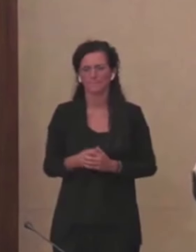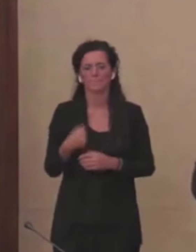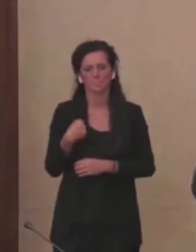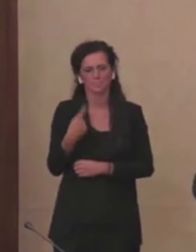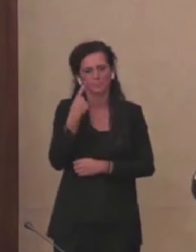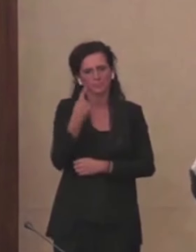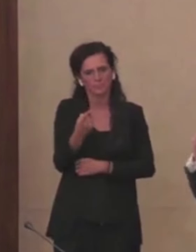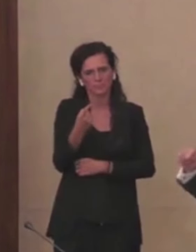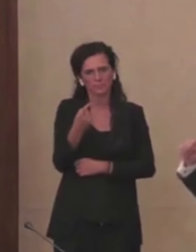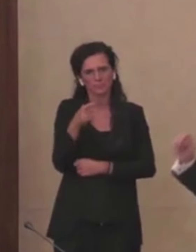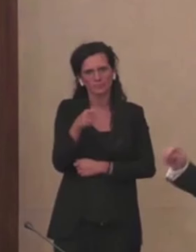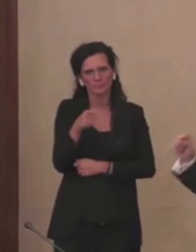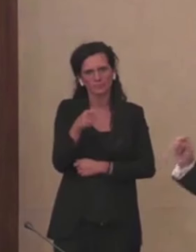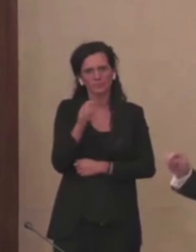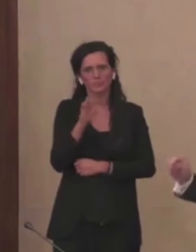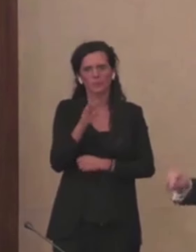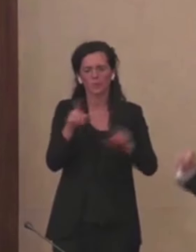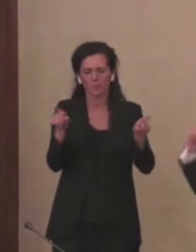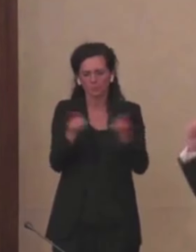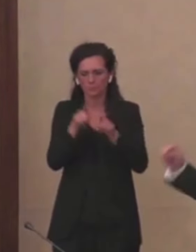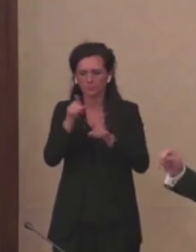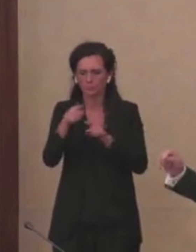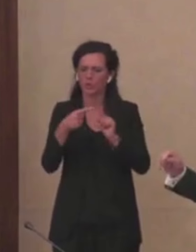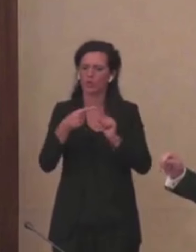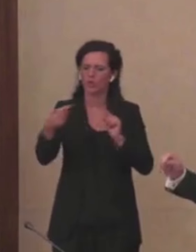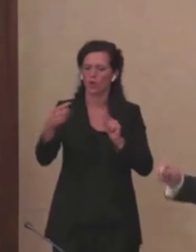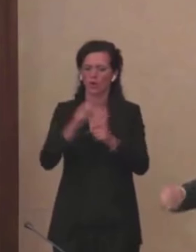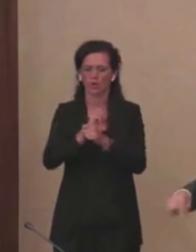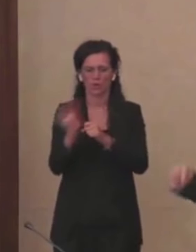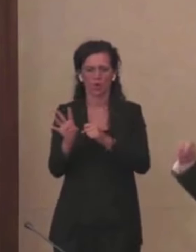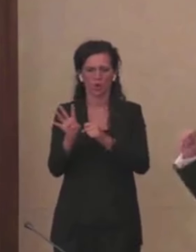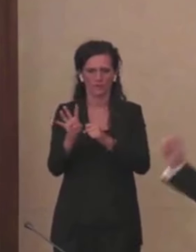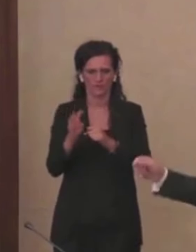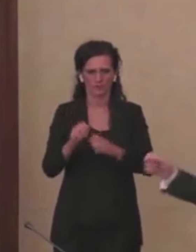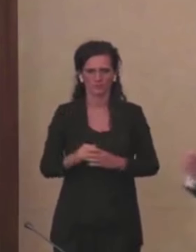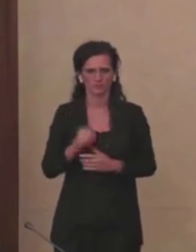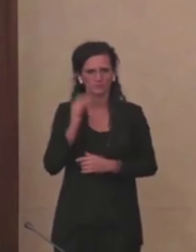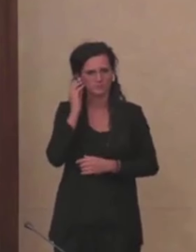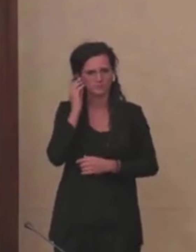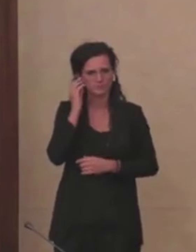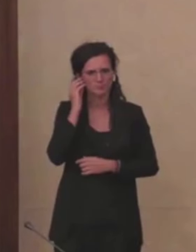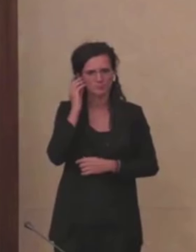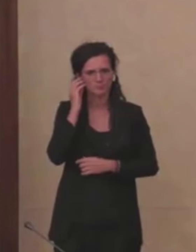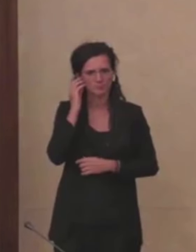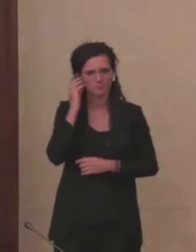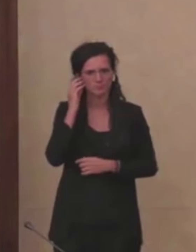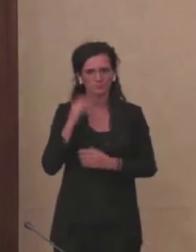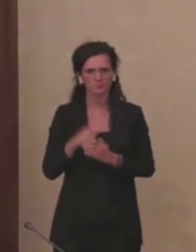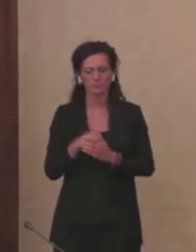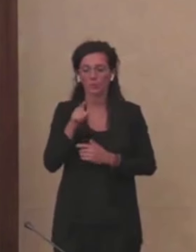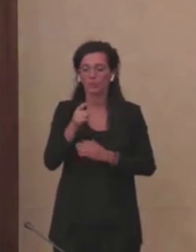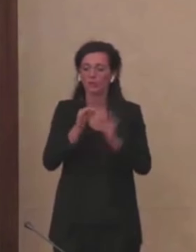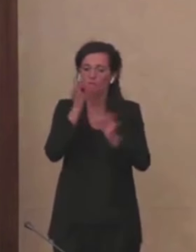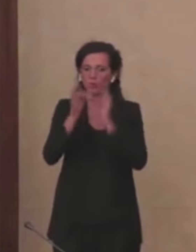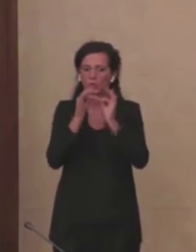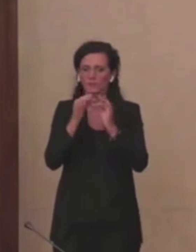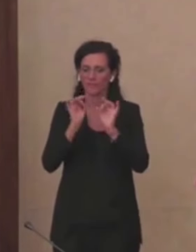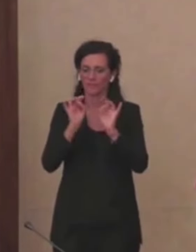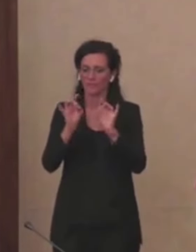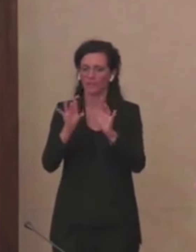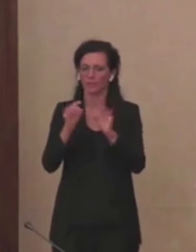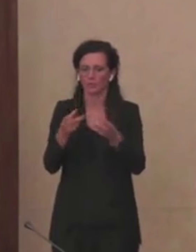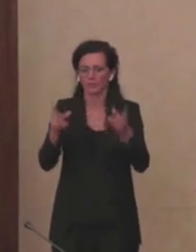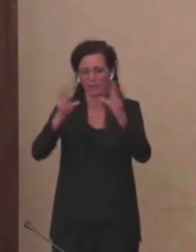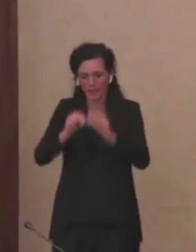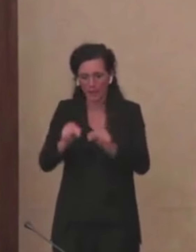replication that's making long COVID individuals think that they have the infection still when they